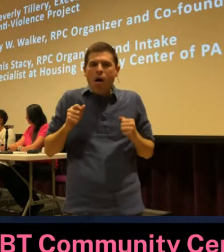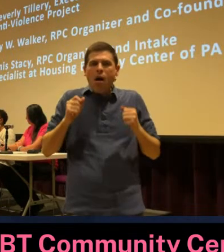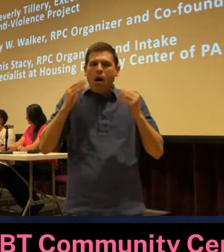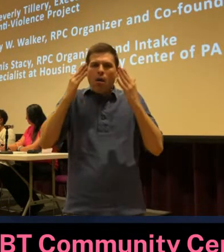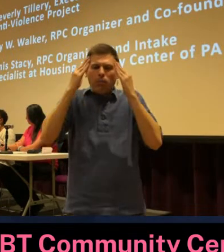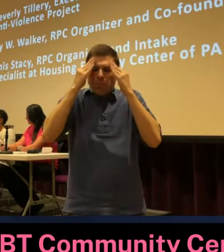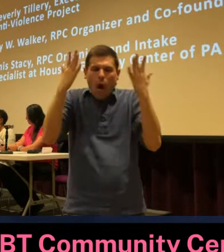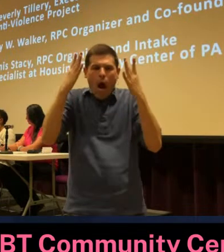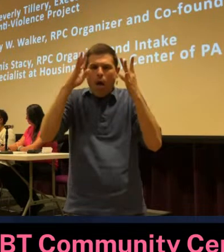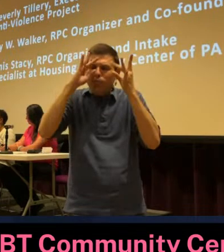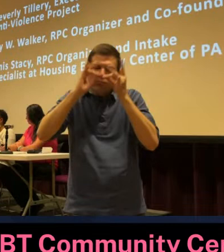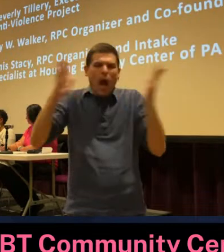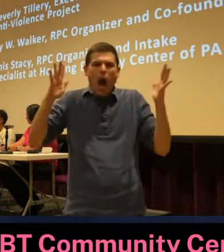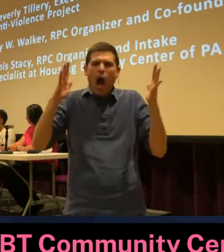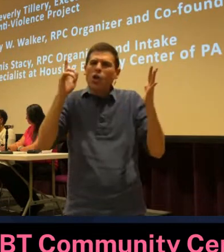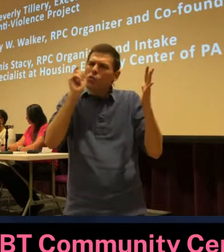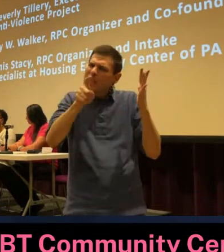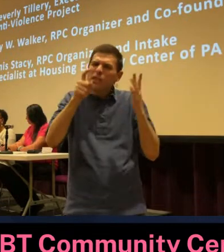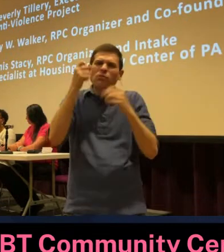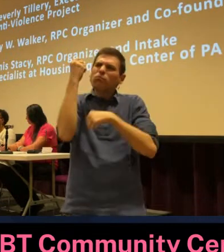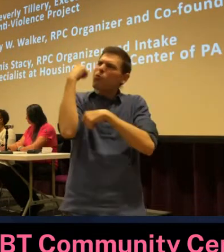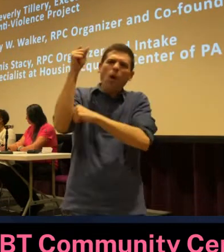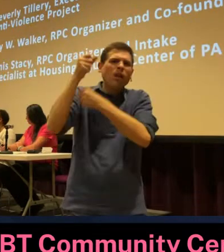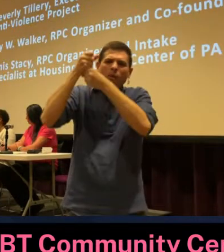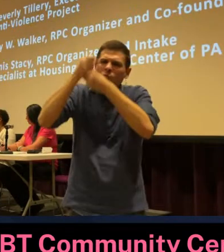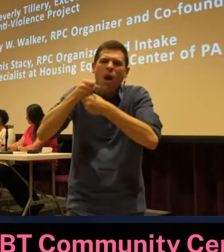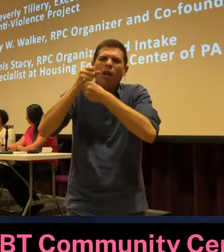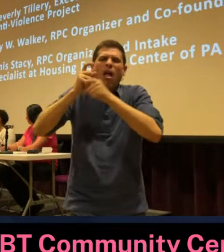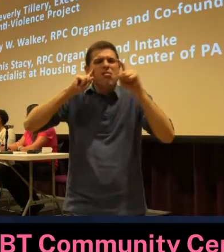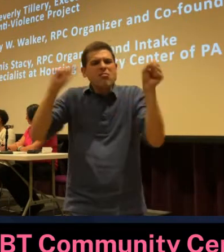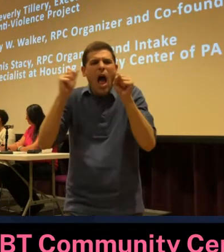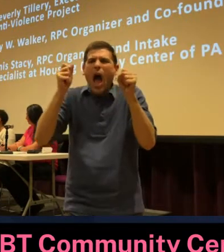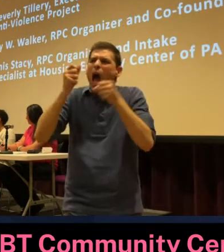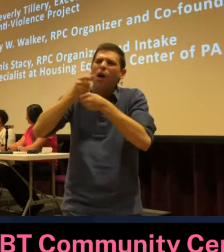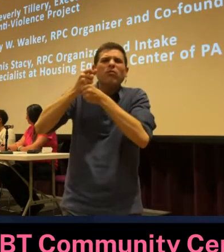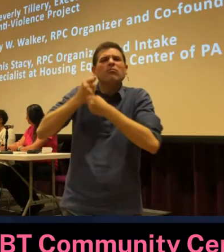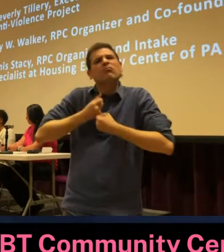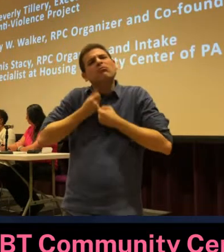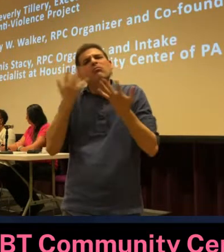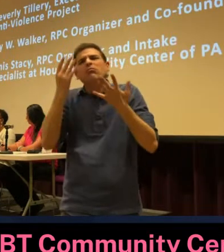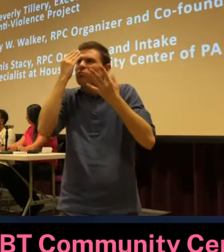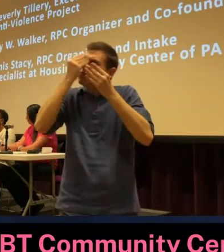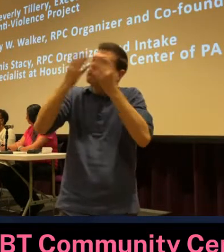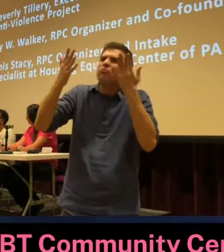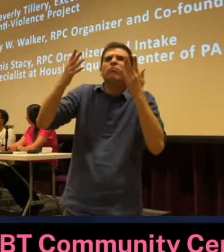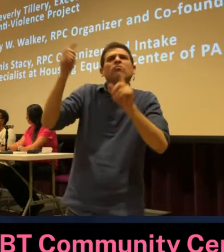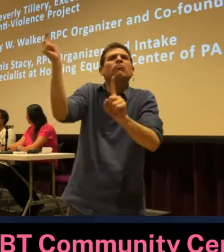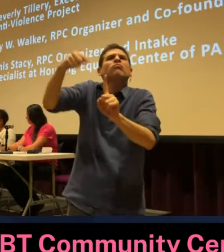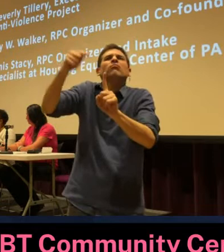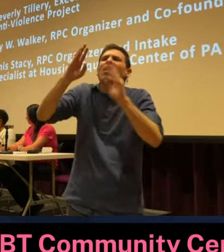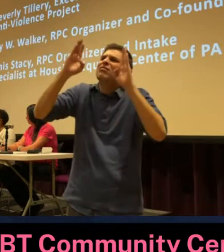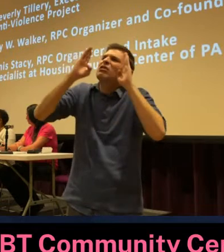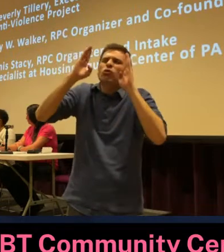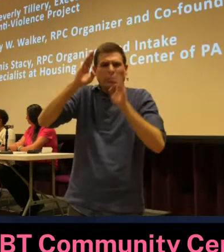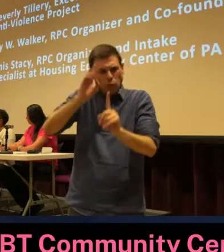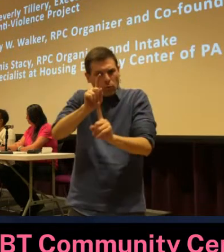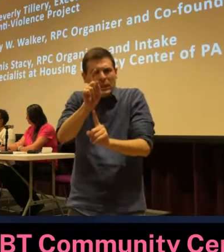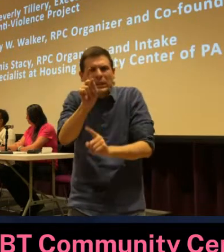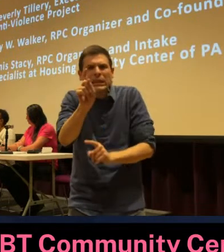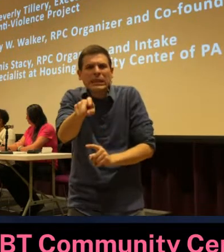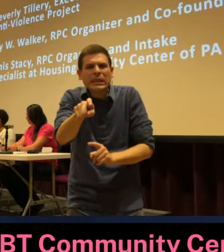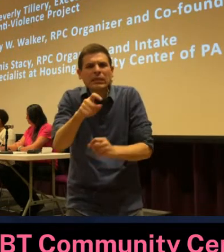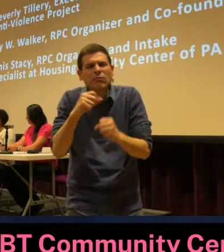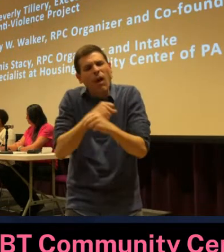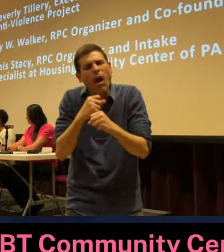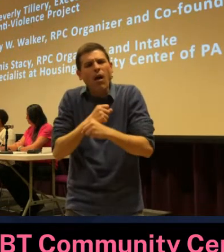and really naming what's happening and demanding some action and attention. And it's also a